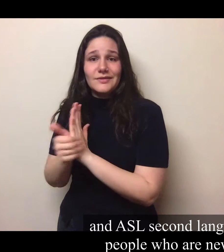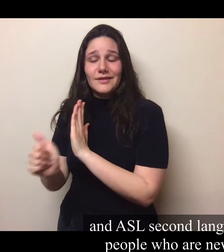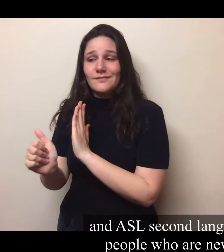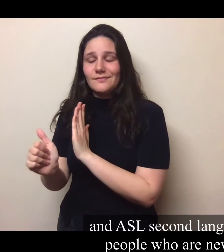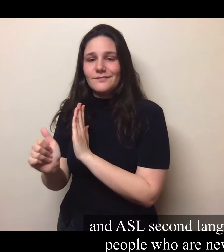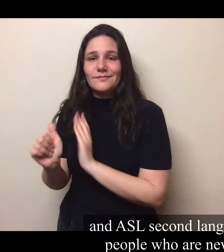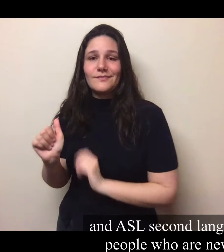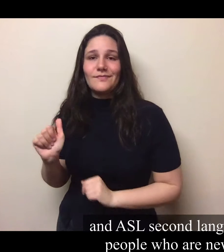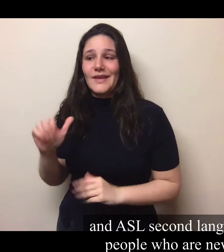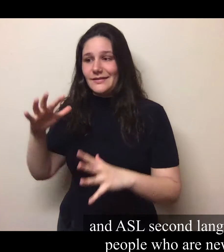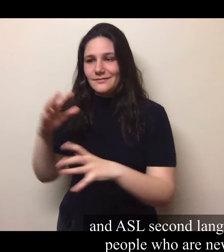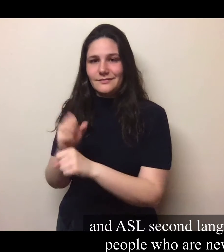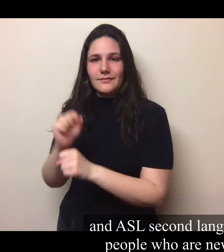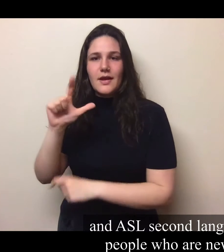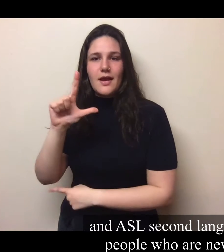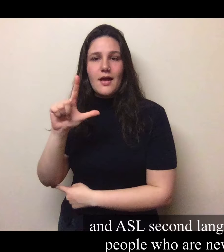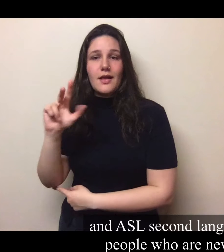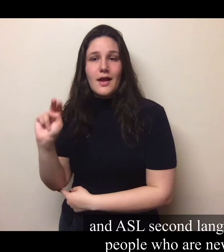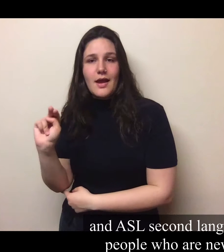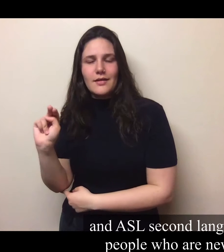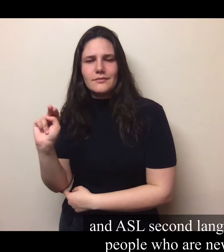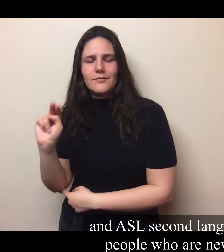language,